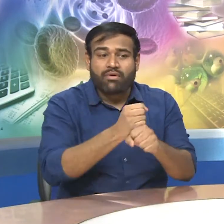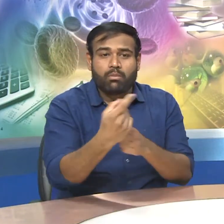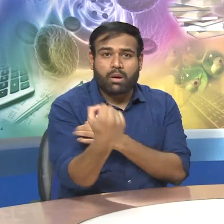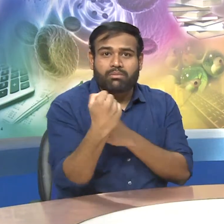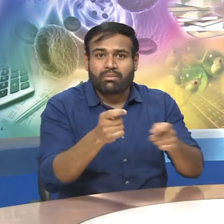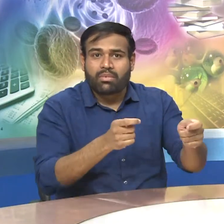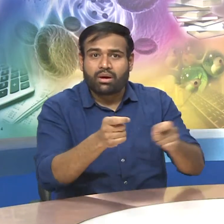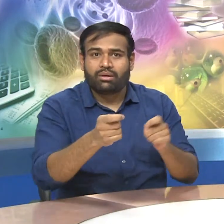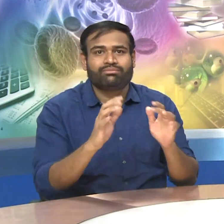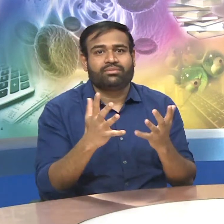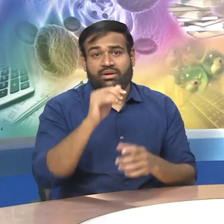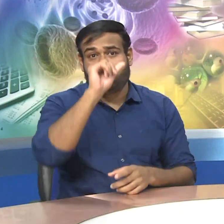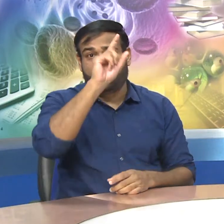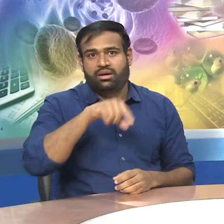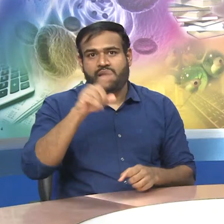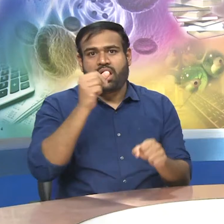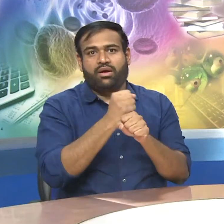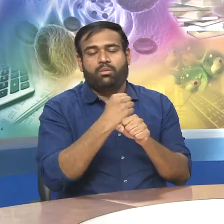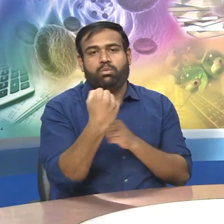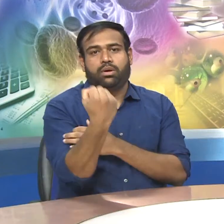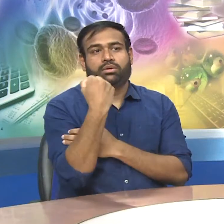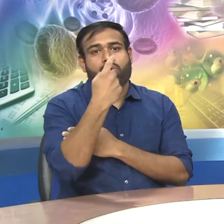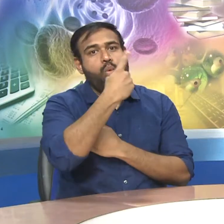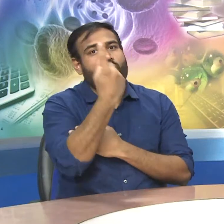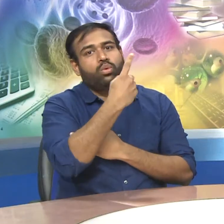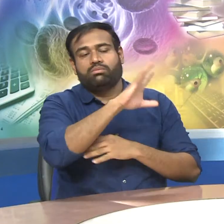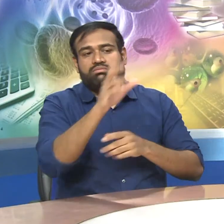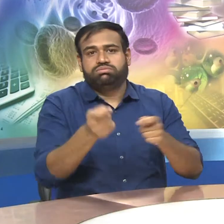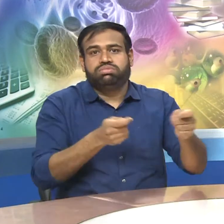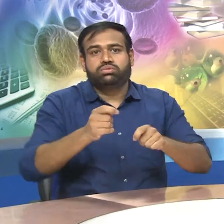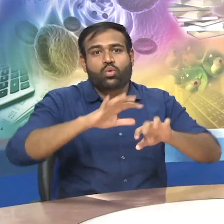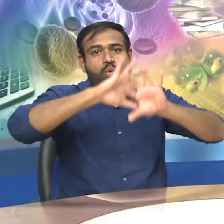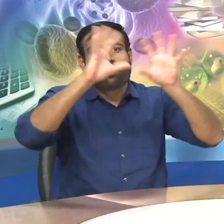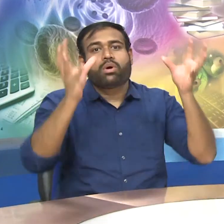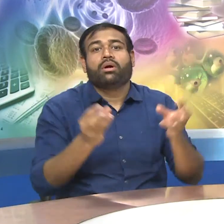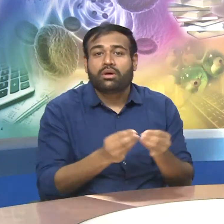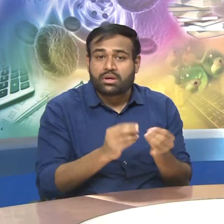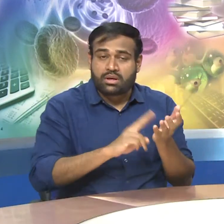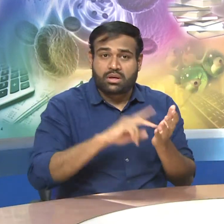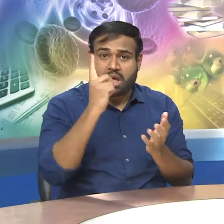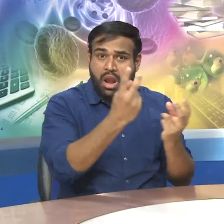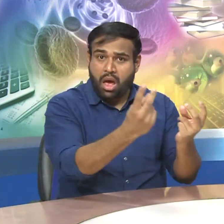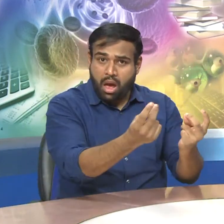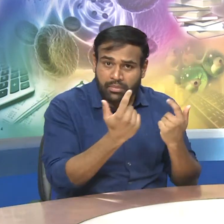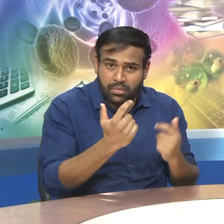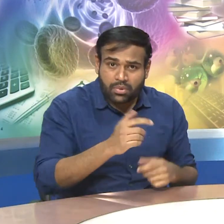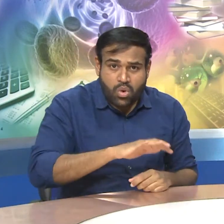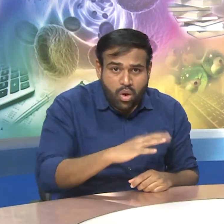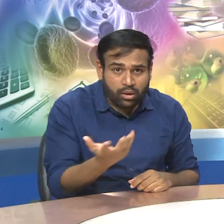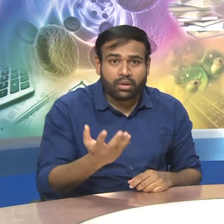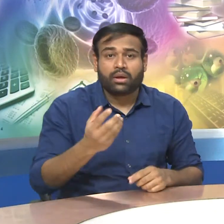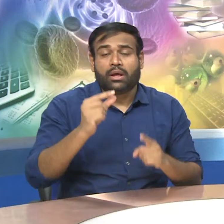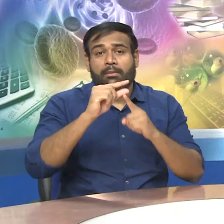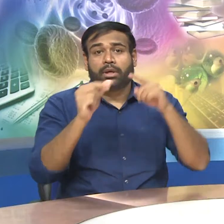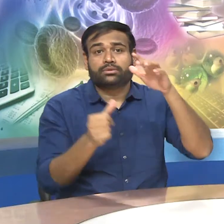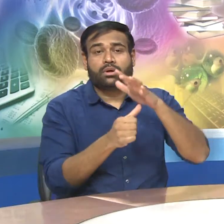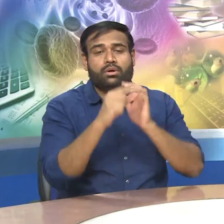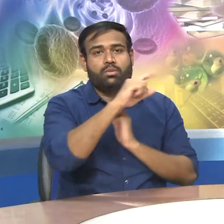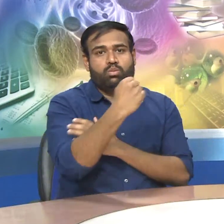India when they perceives grave threats to the nation from internal or